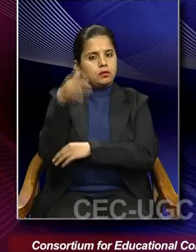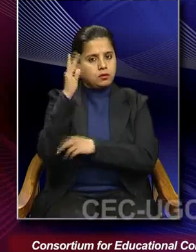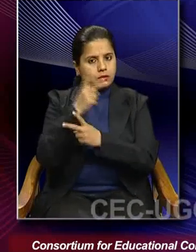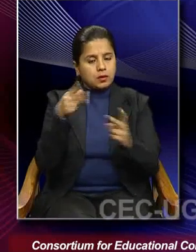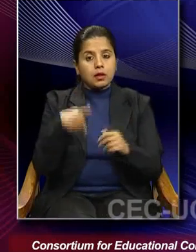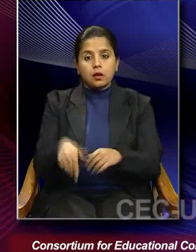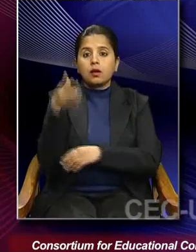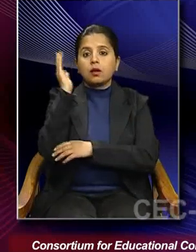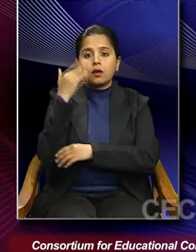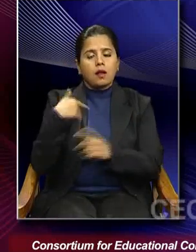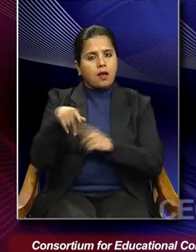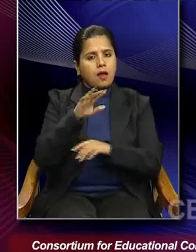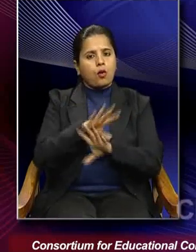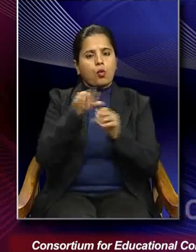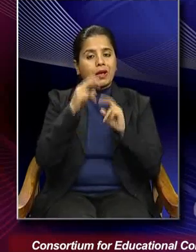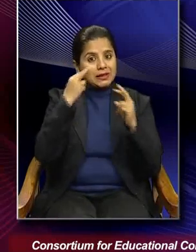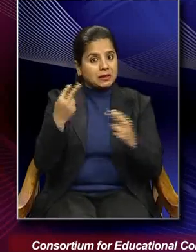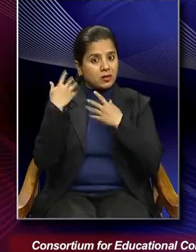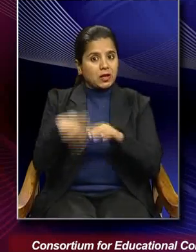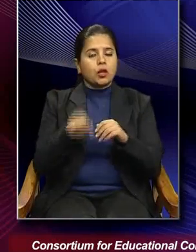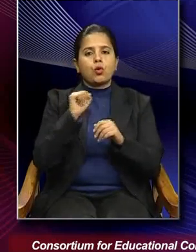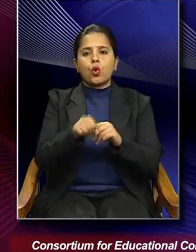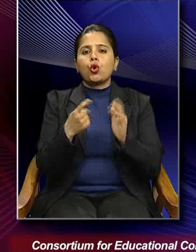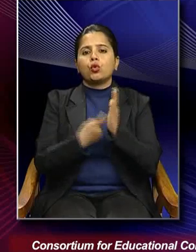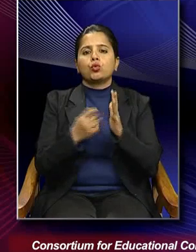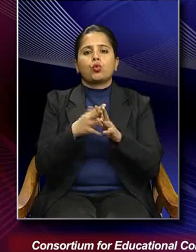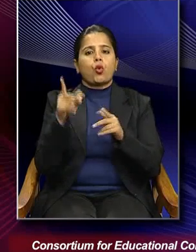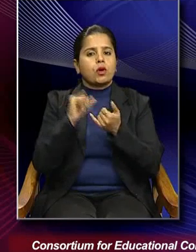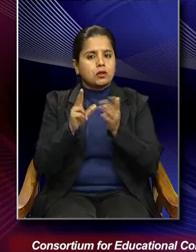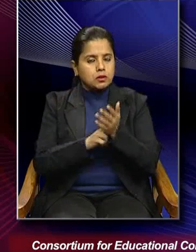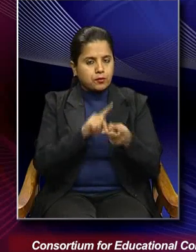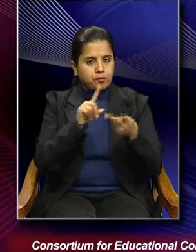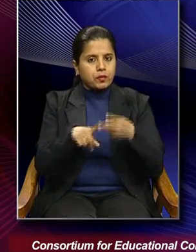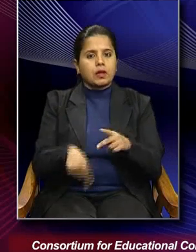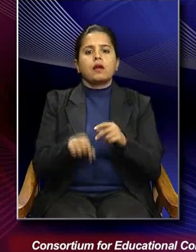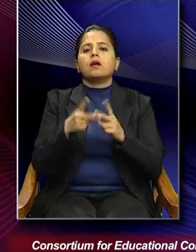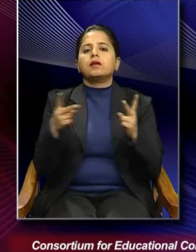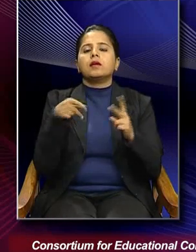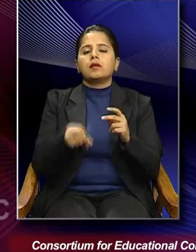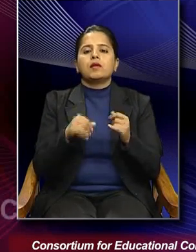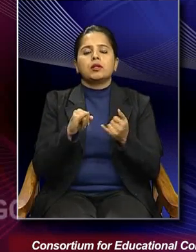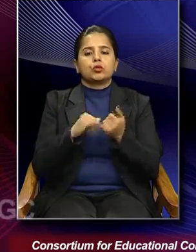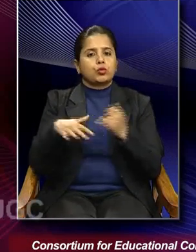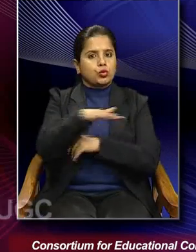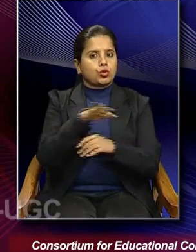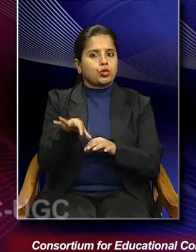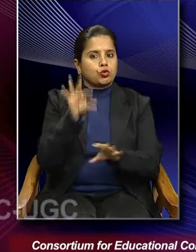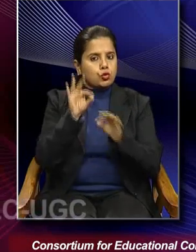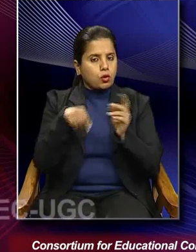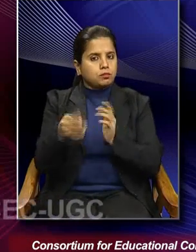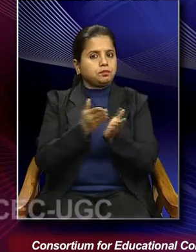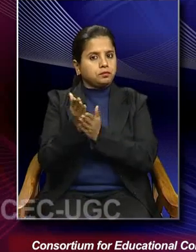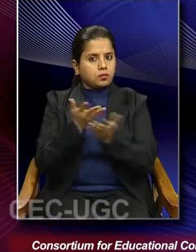In this lecture, we have overviewed the notion of Rolgian utility function, various criteria of social choice mechanism have been